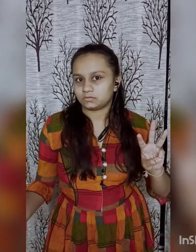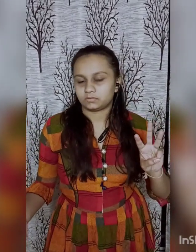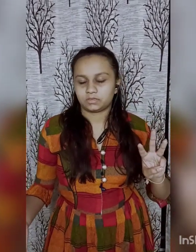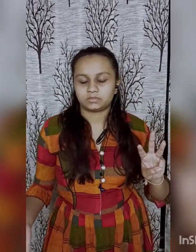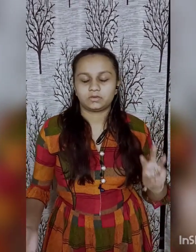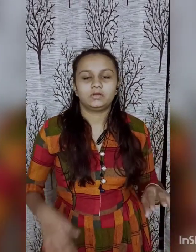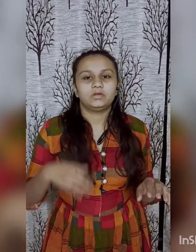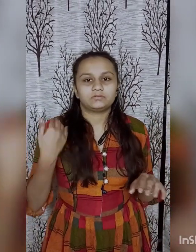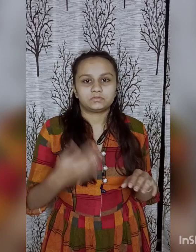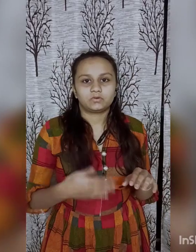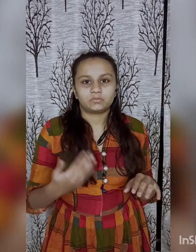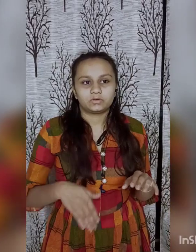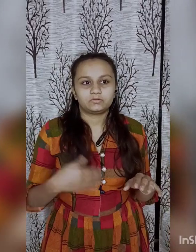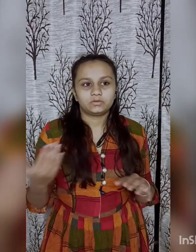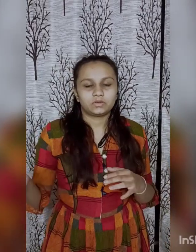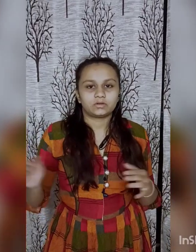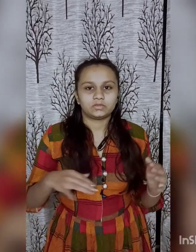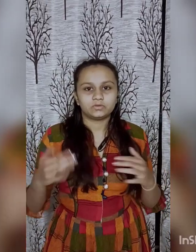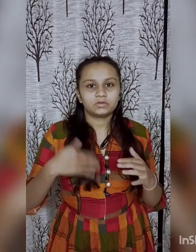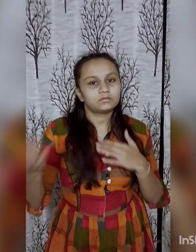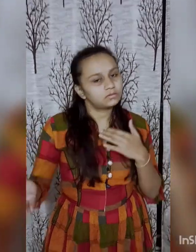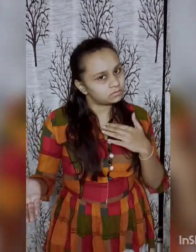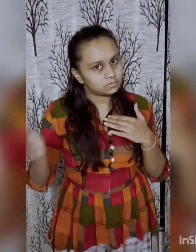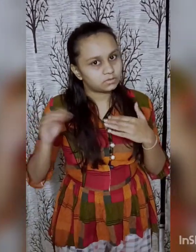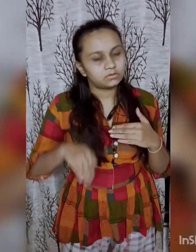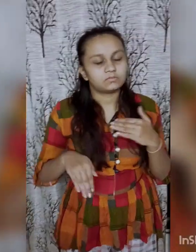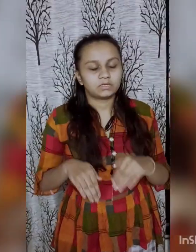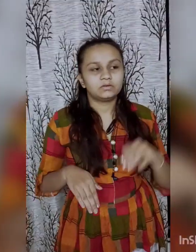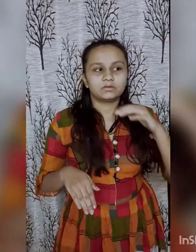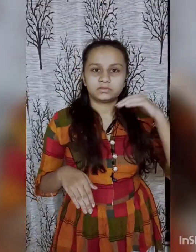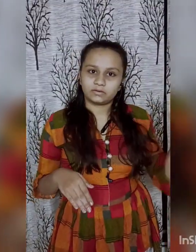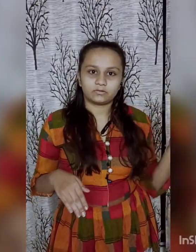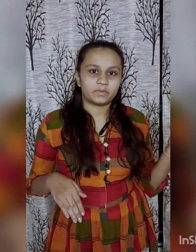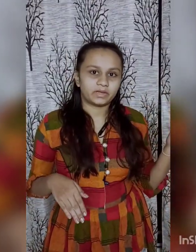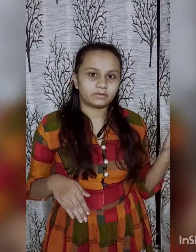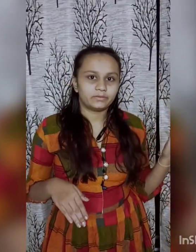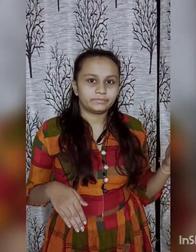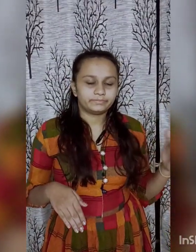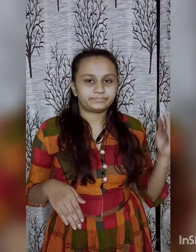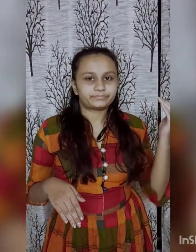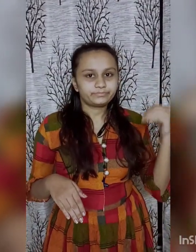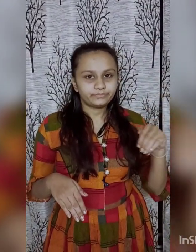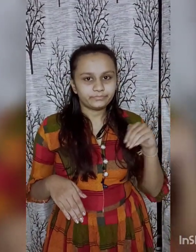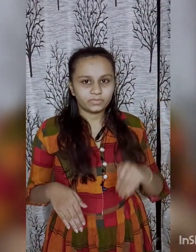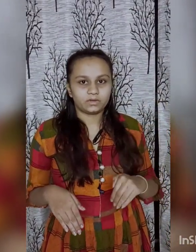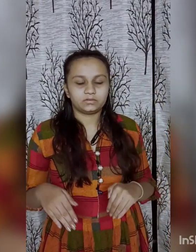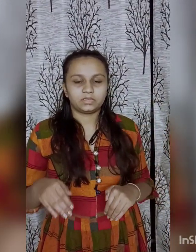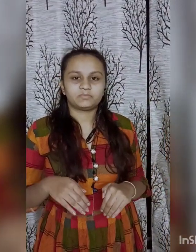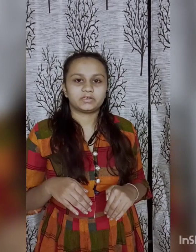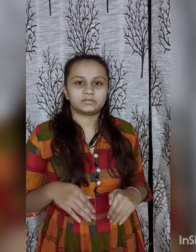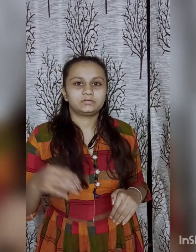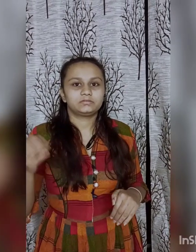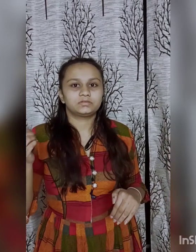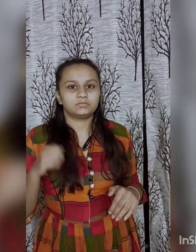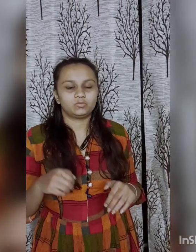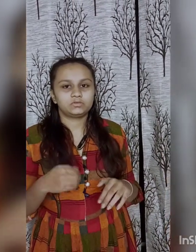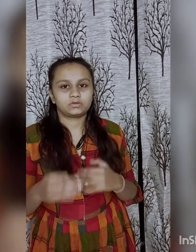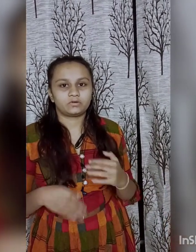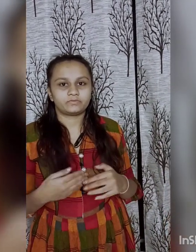ratio, which is comparatively a new method of credit control used by the central bank in the recent times. At present, in most all